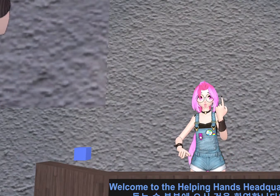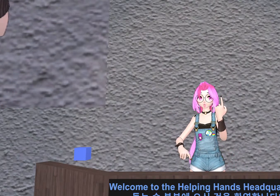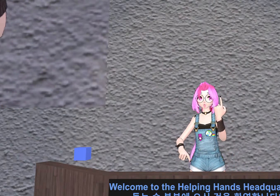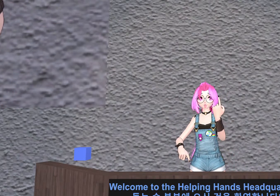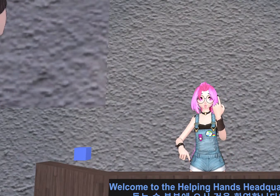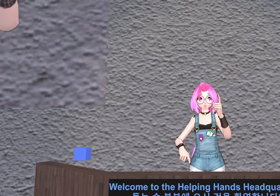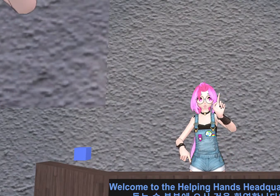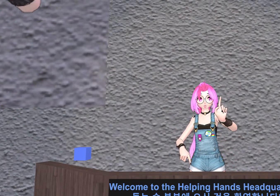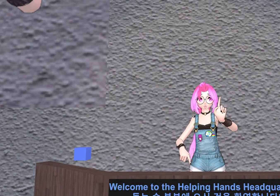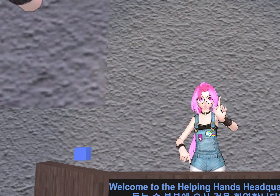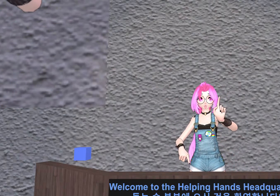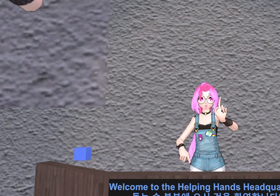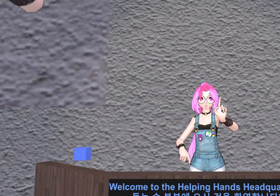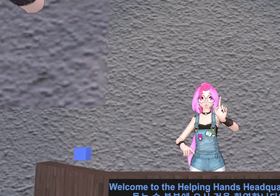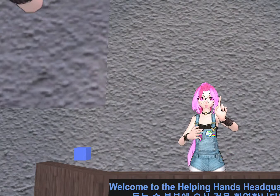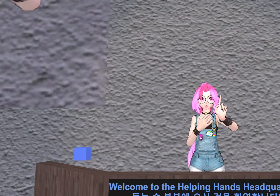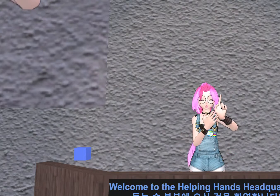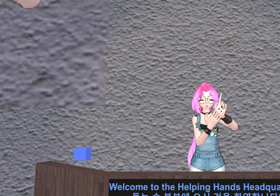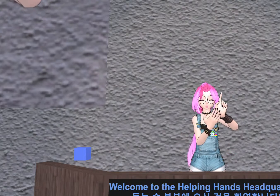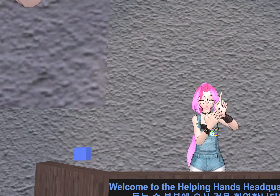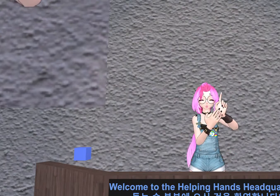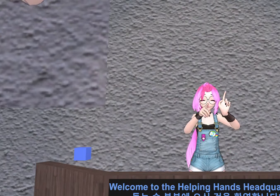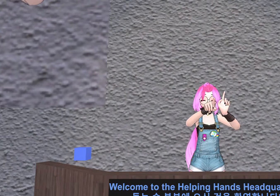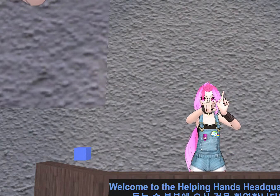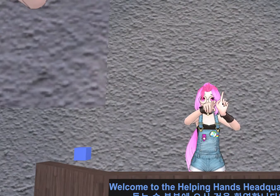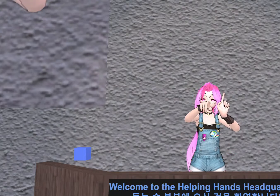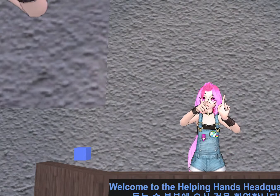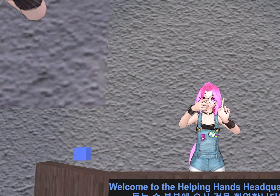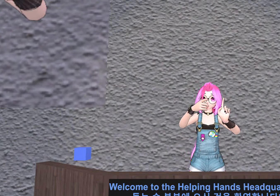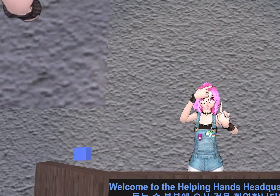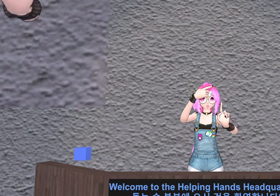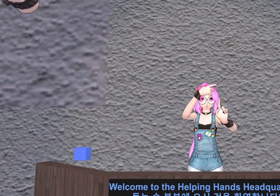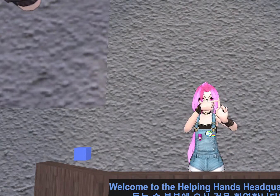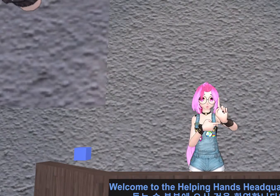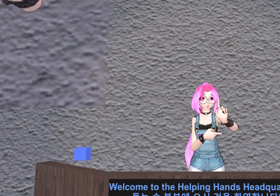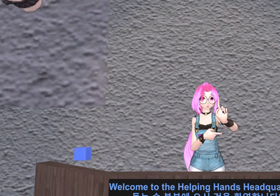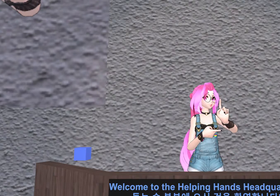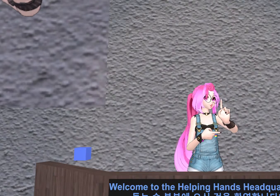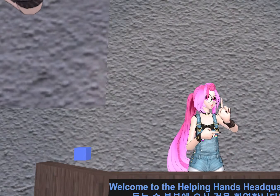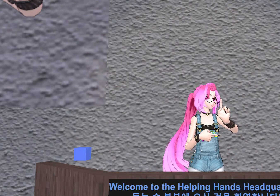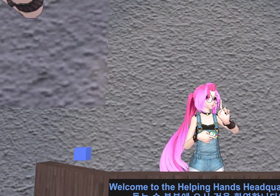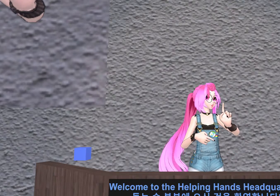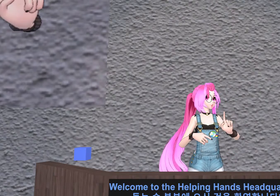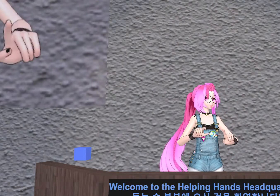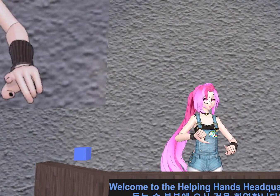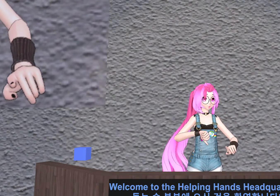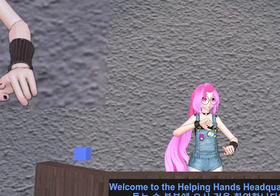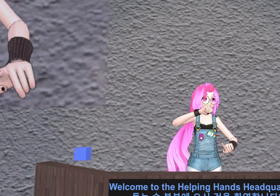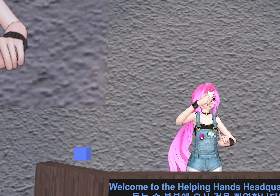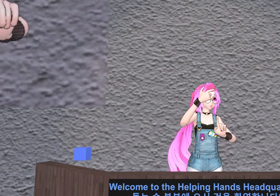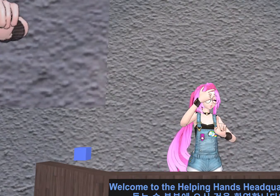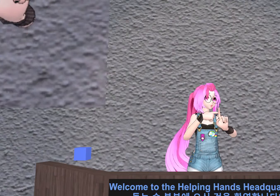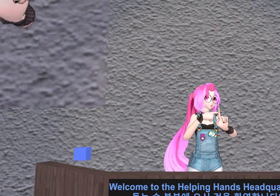I saw your hand was like this. It should be outwards. Your palm outwards. Month.